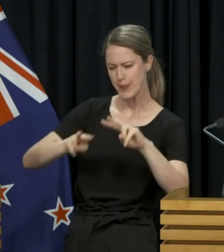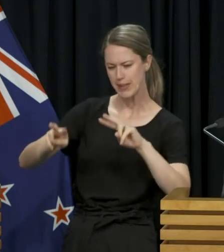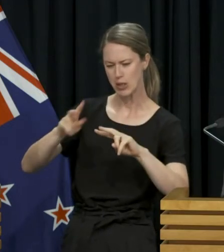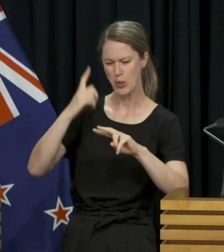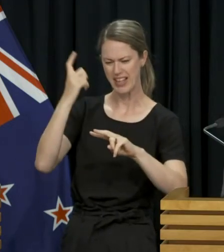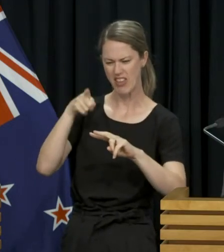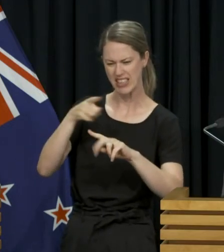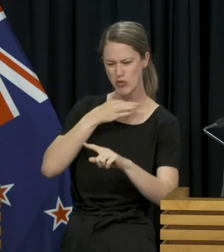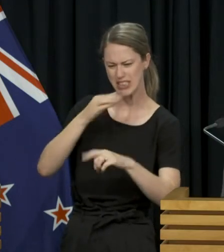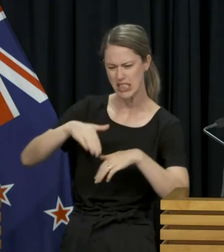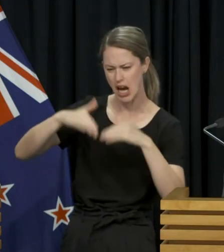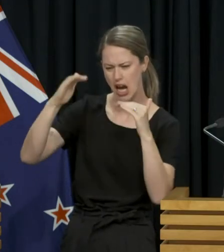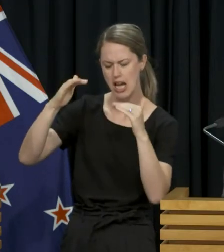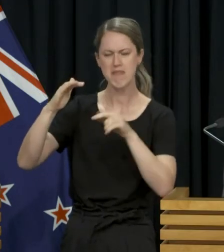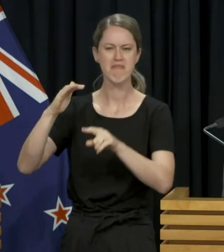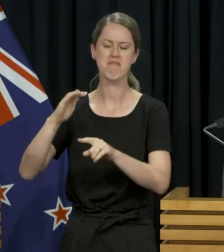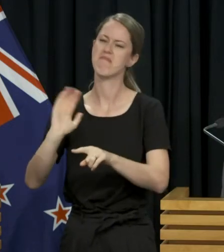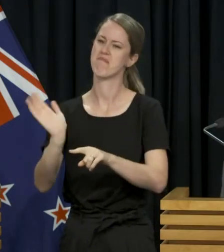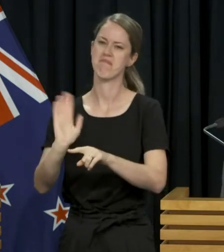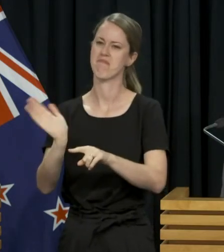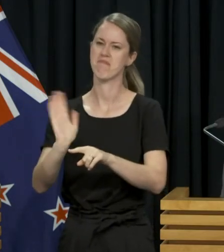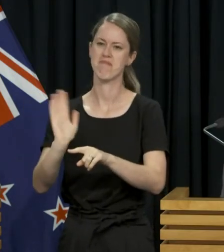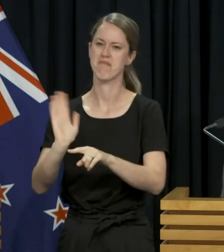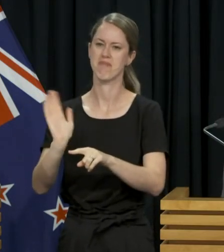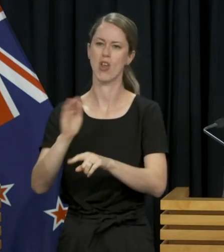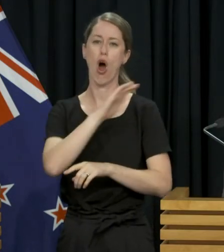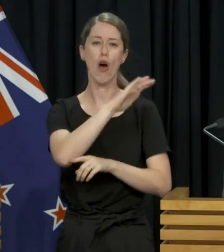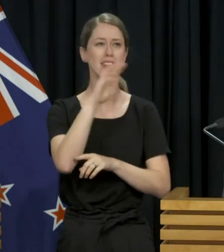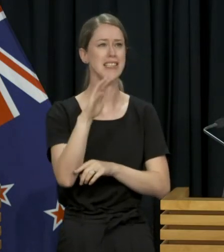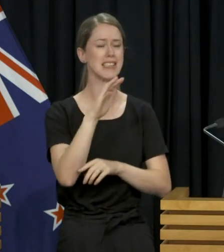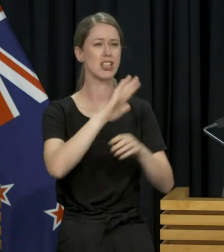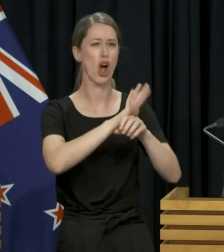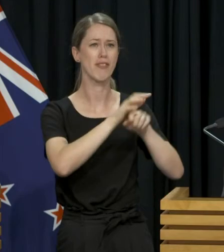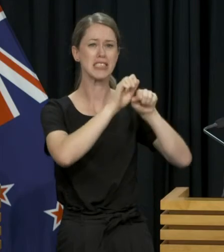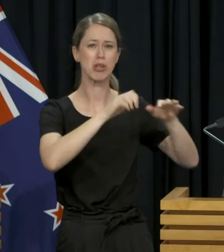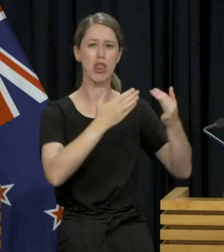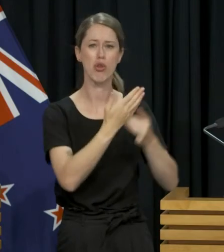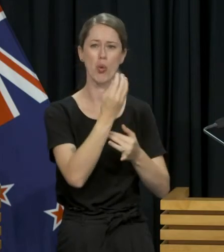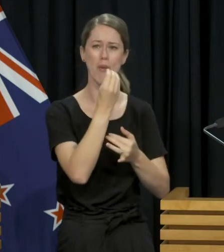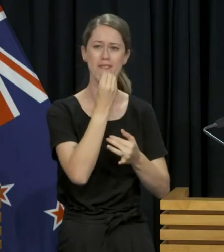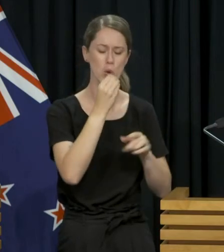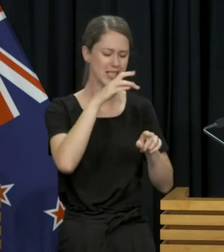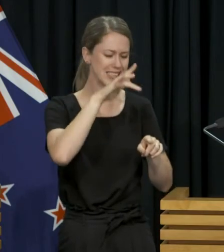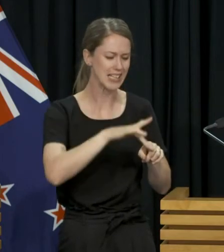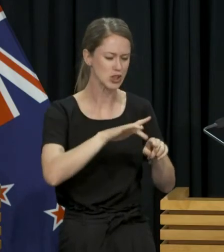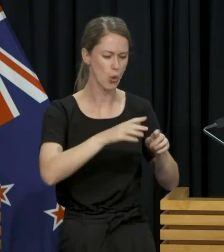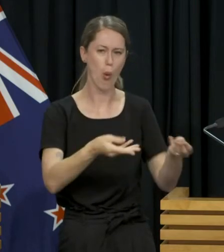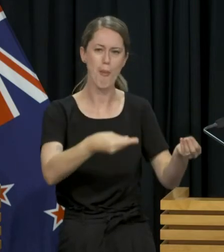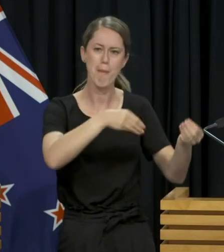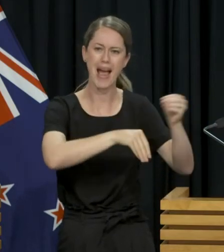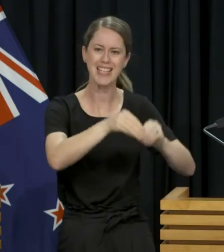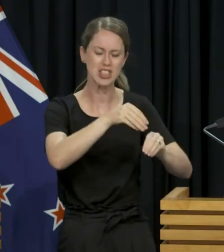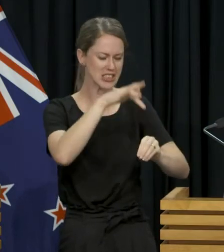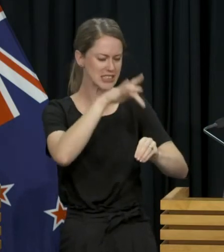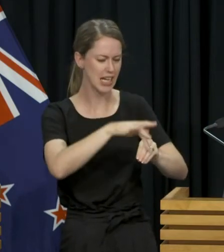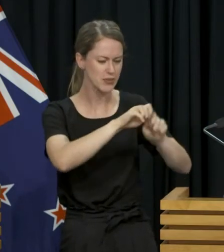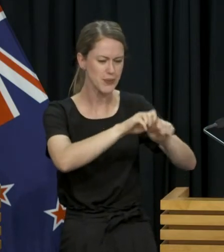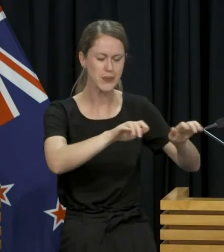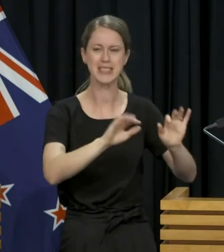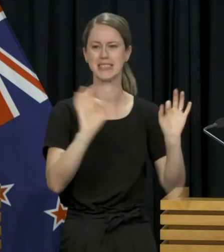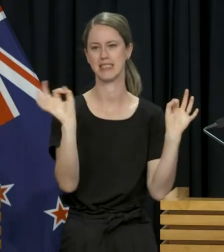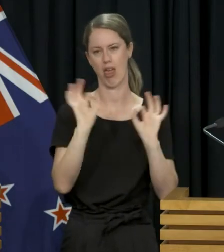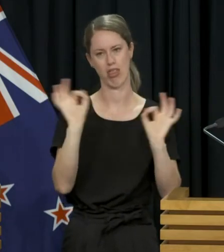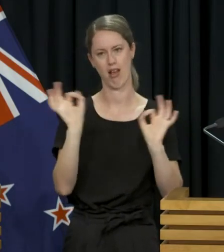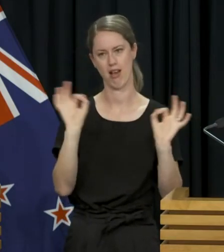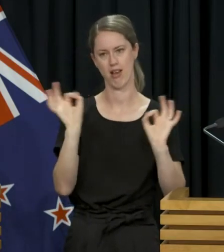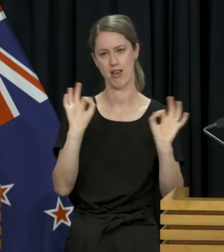this stage we're not aware of any cases of confirmed transmission through food or food packaging recorded globally. And this